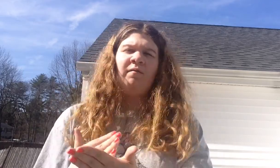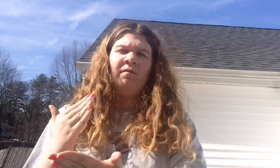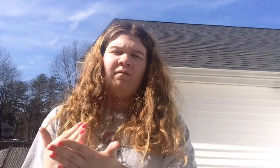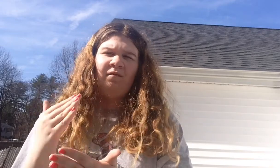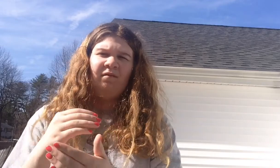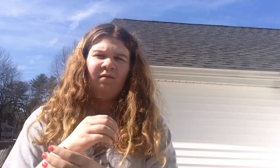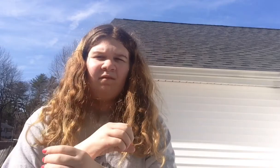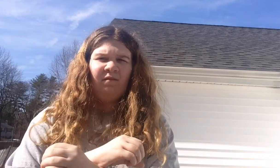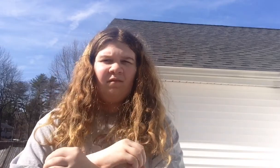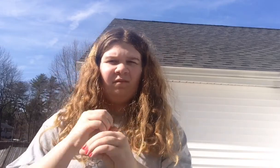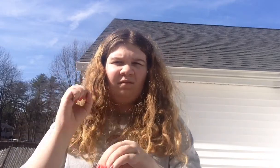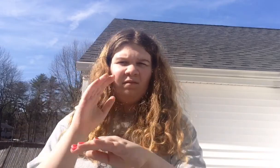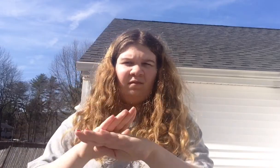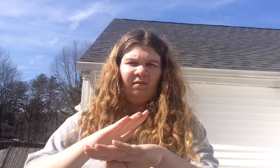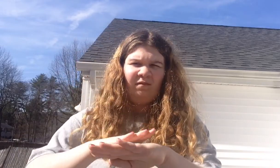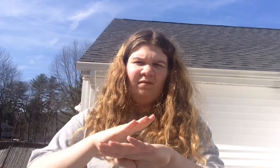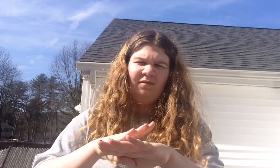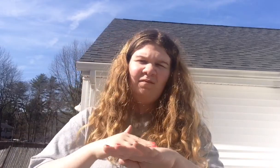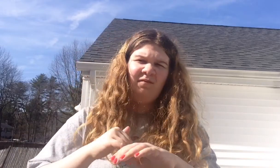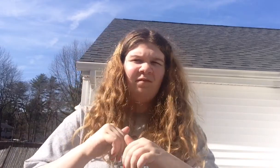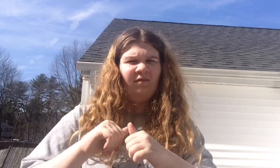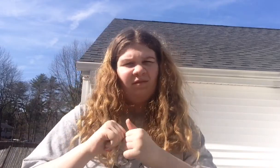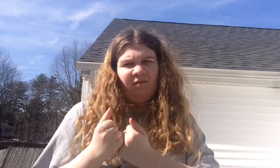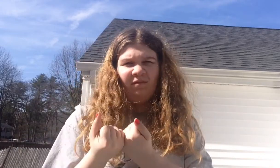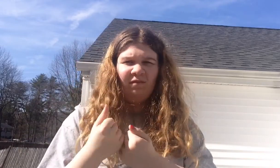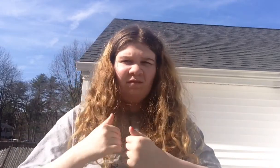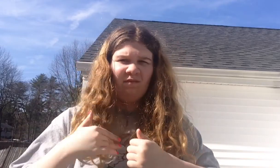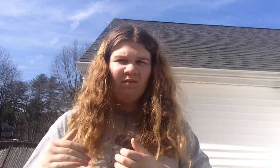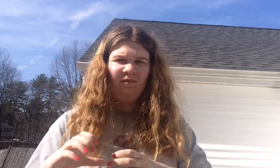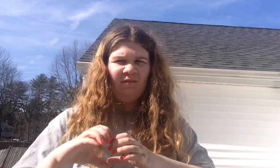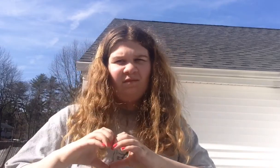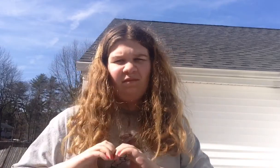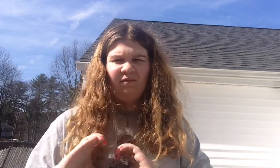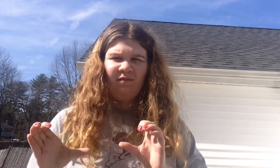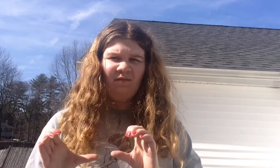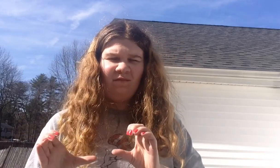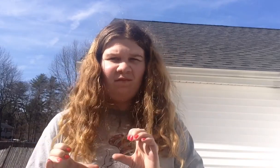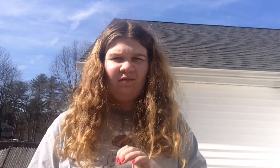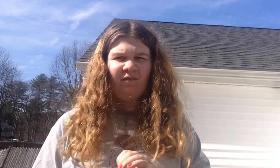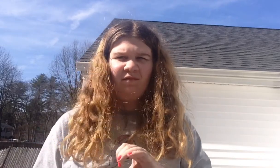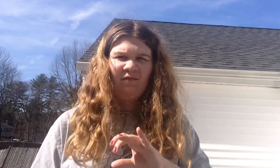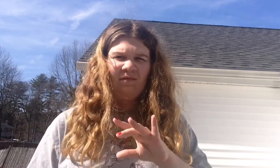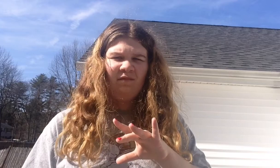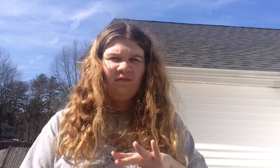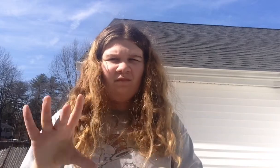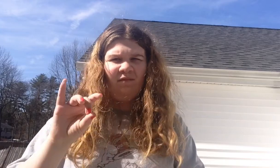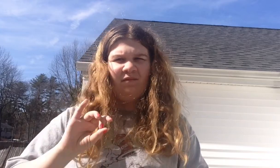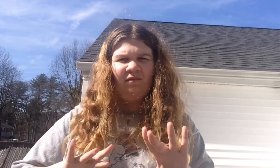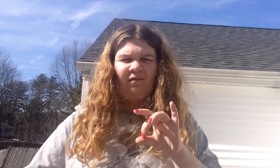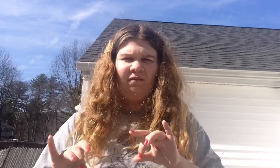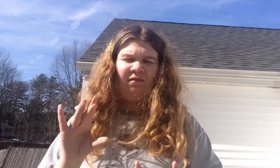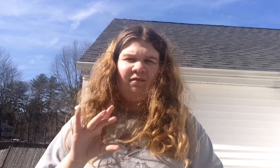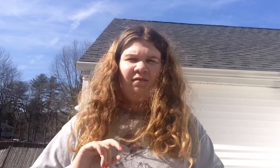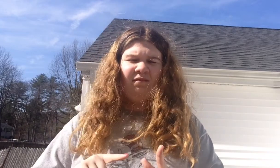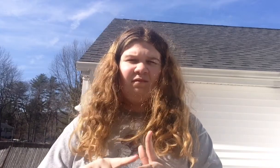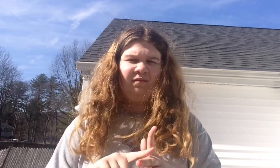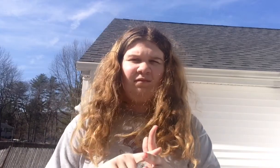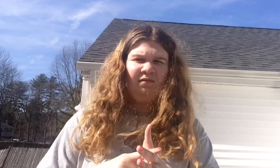parts No one gave a warning to the breaking of your heart Think up all the pieces